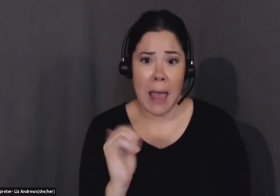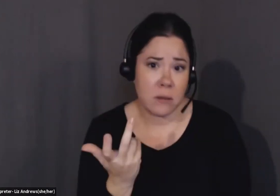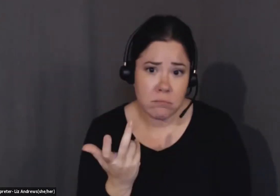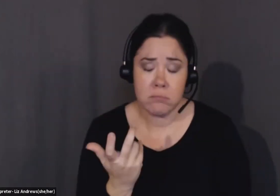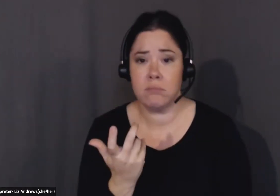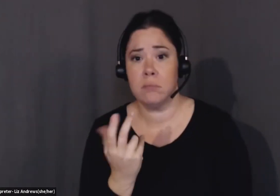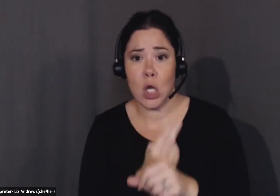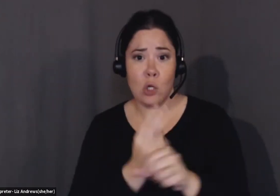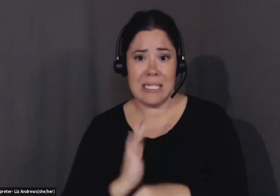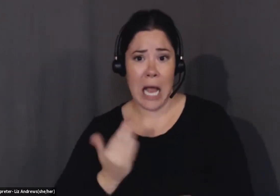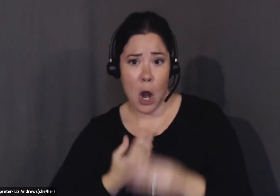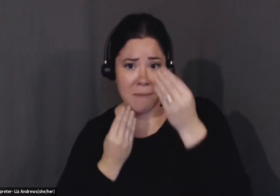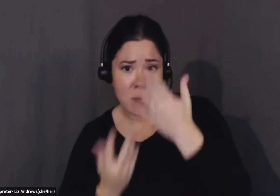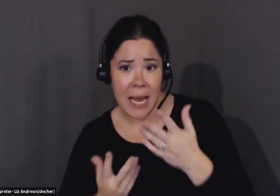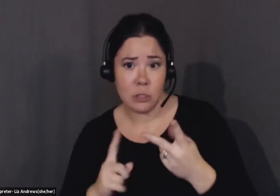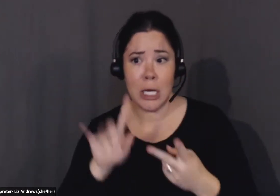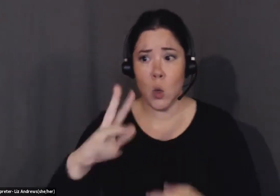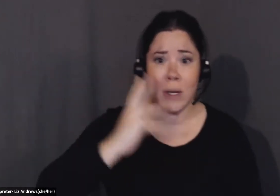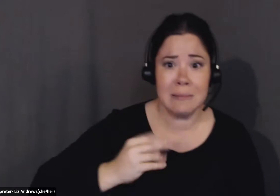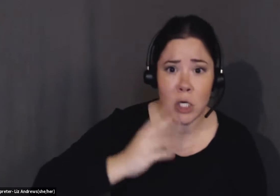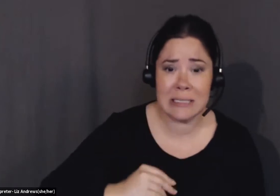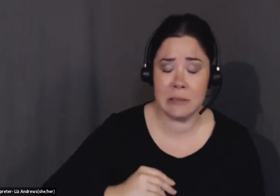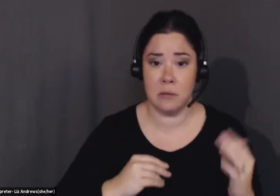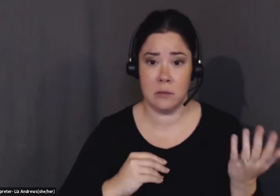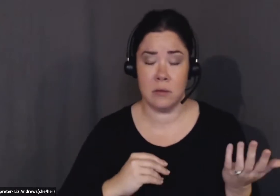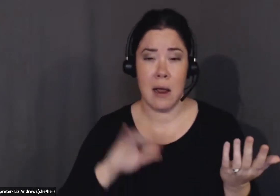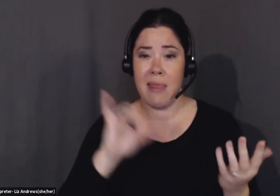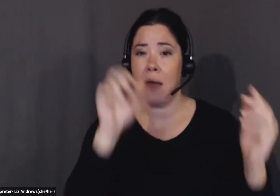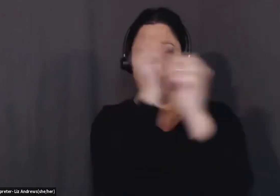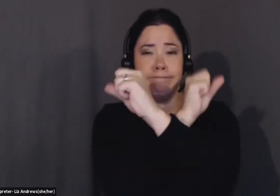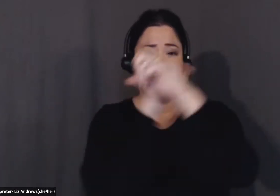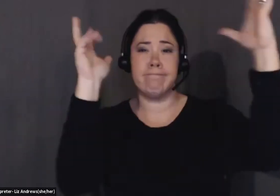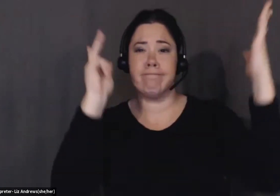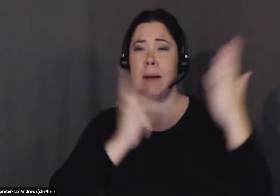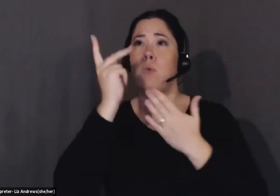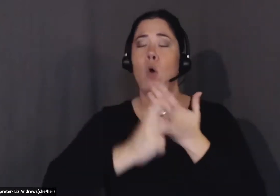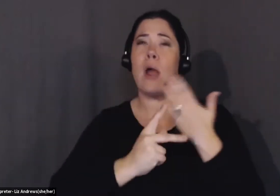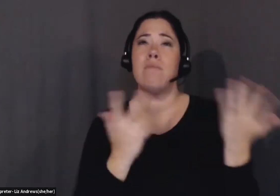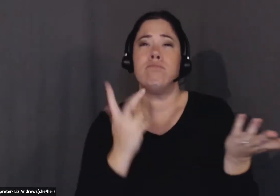on what your experiences are, what would the program look like?